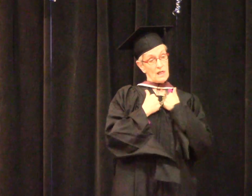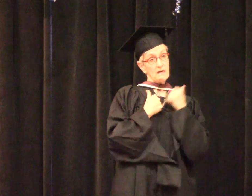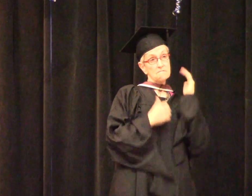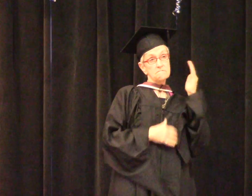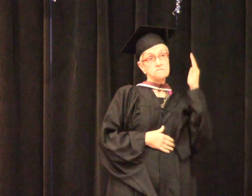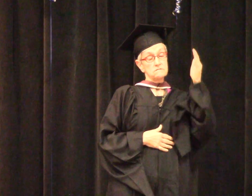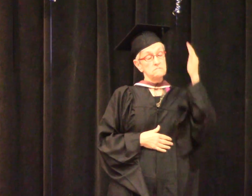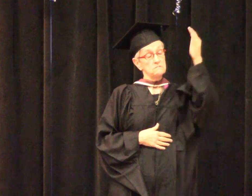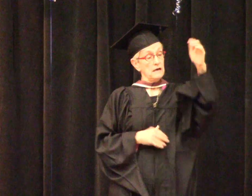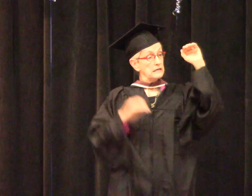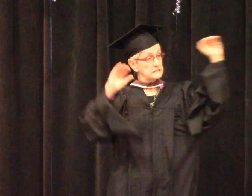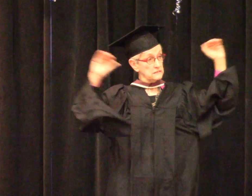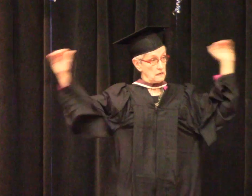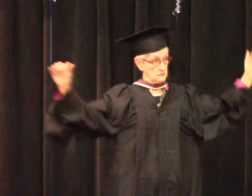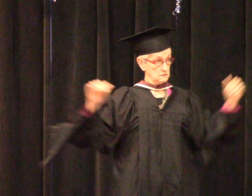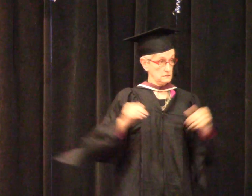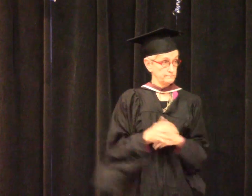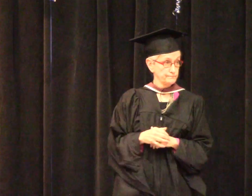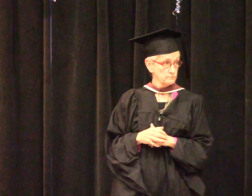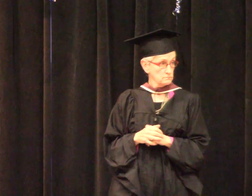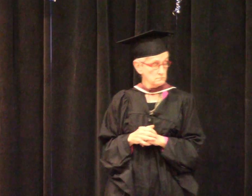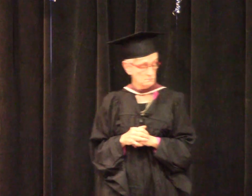with us through our entire adult life.